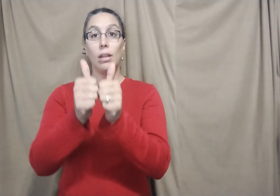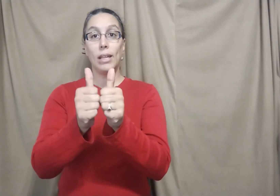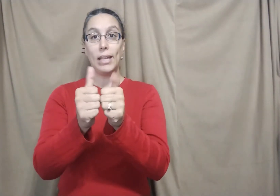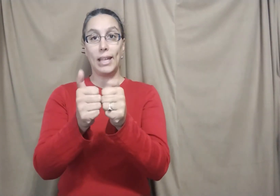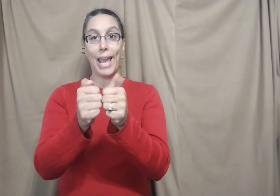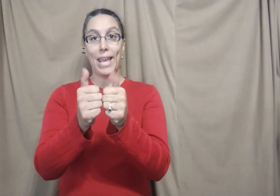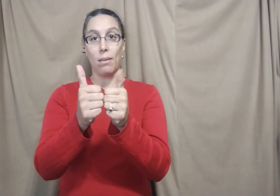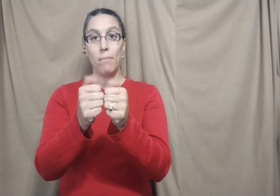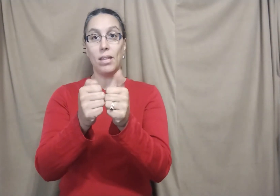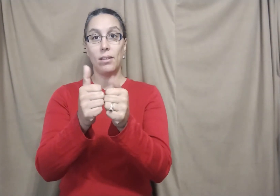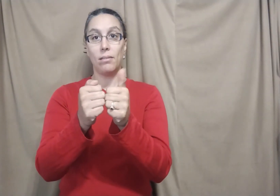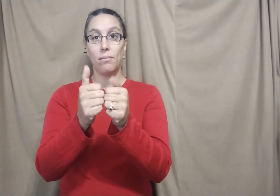game,